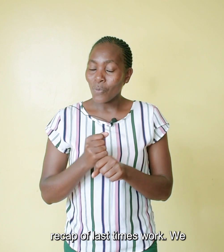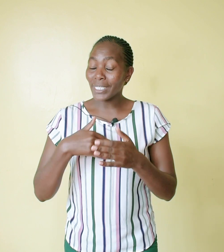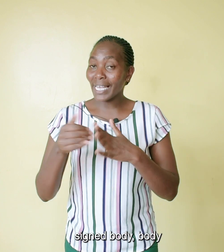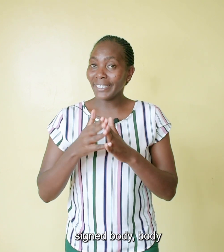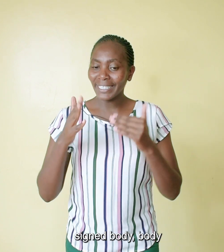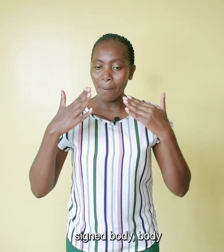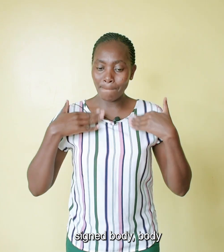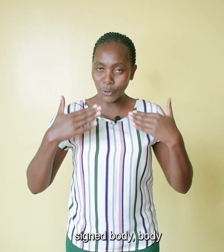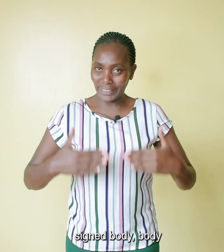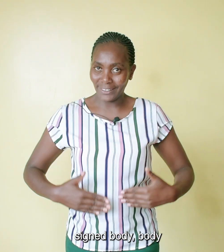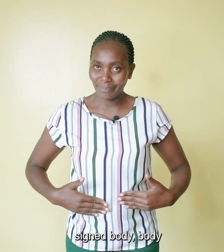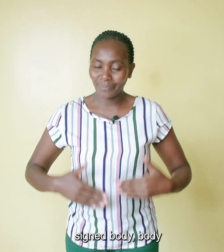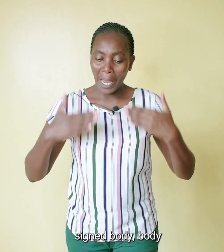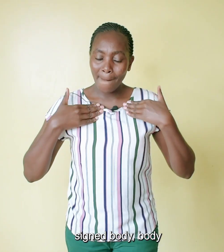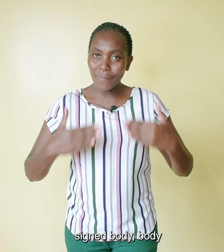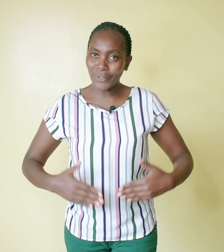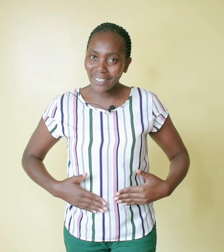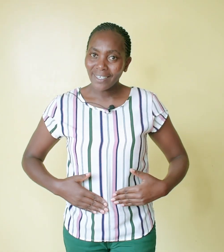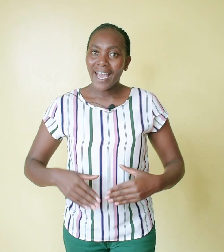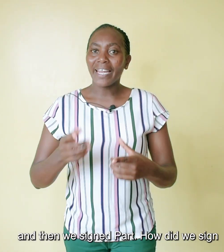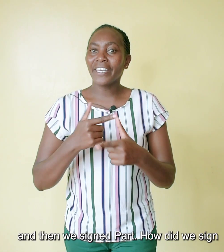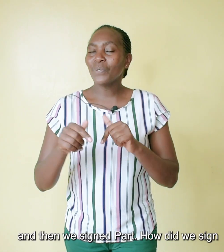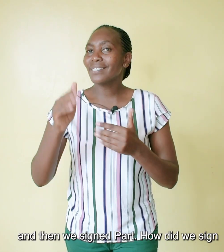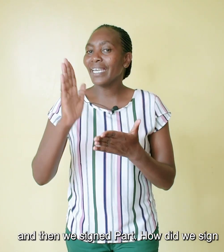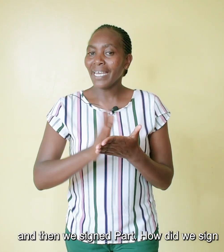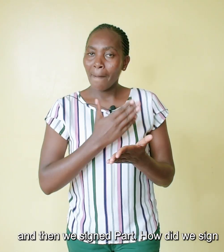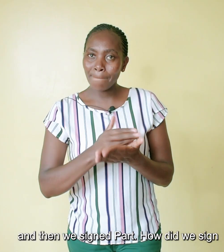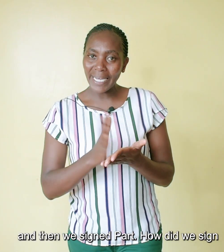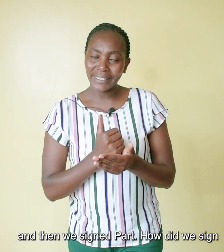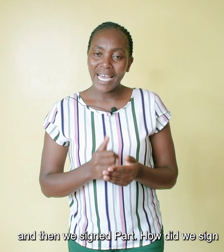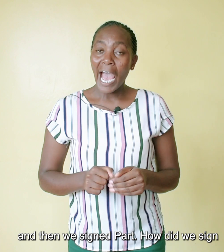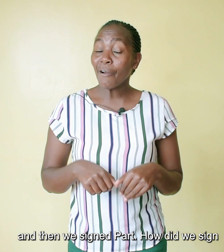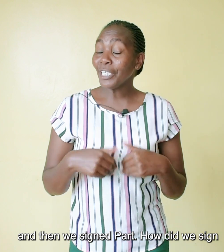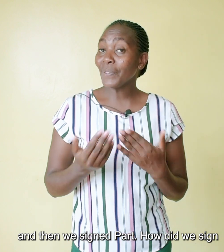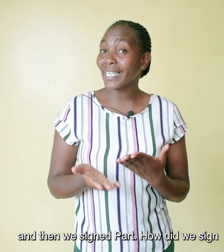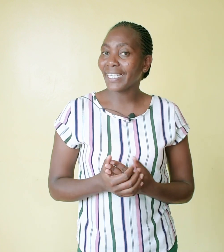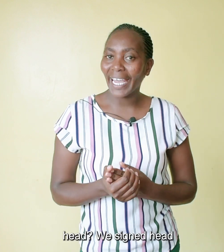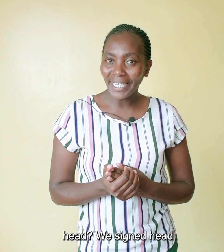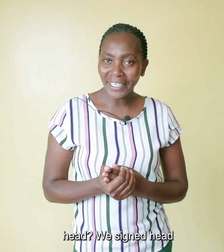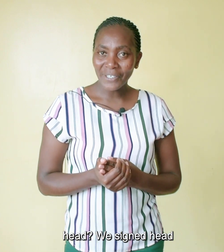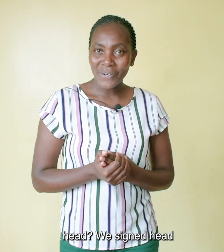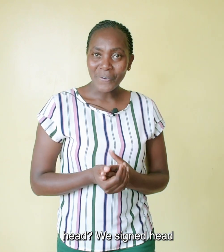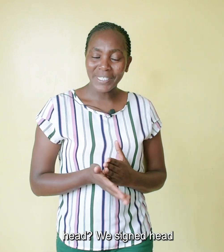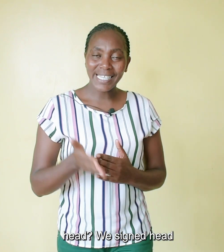We signed body, and then we signed part. How did we sign head? We